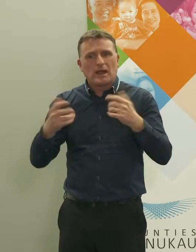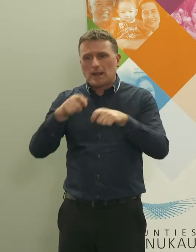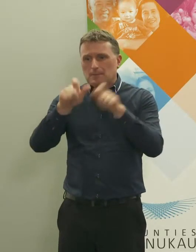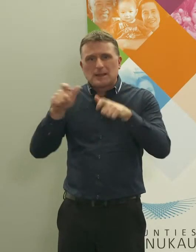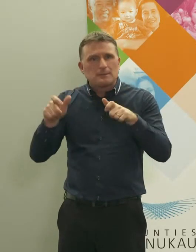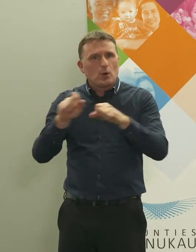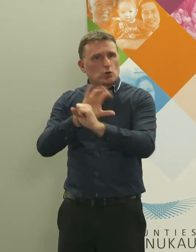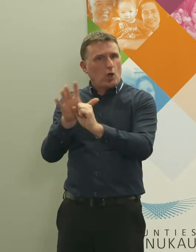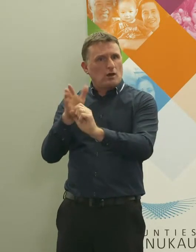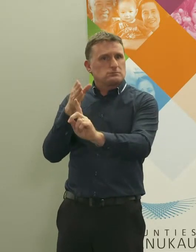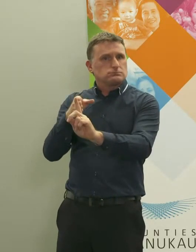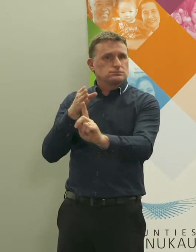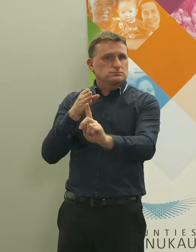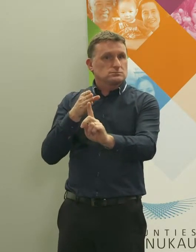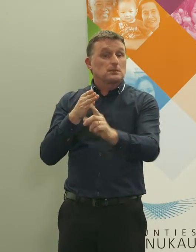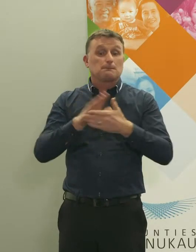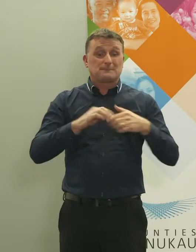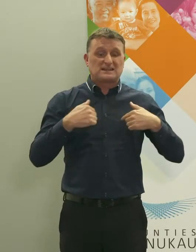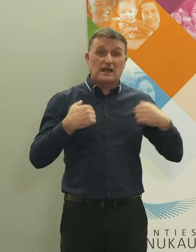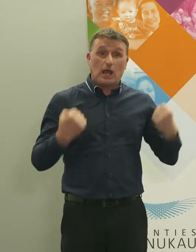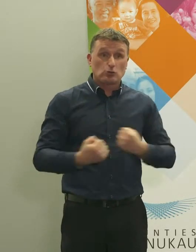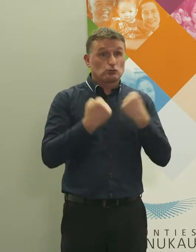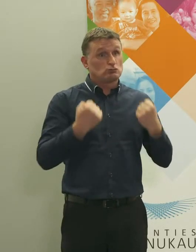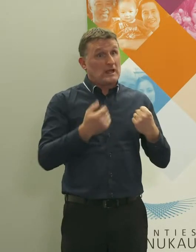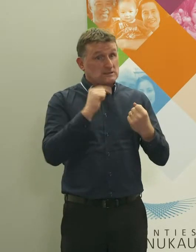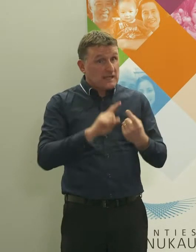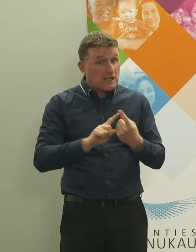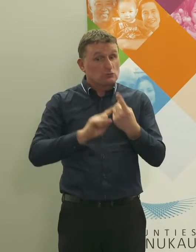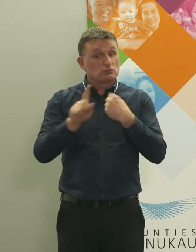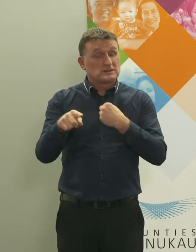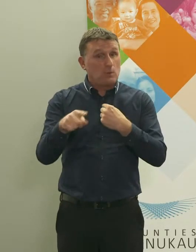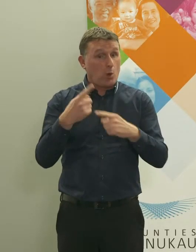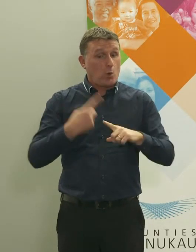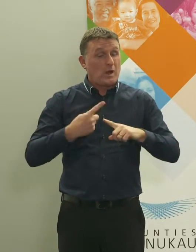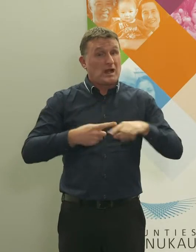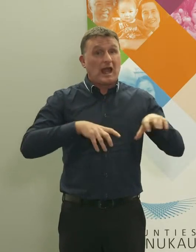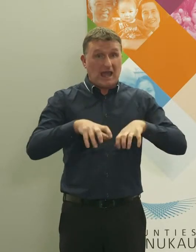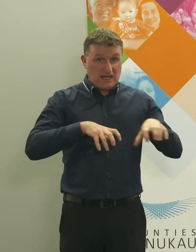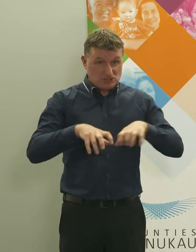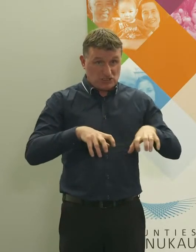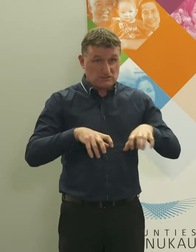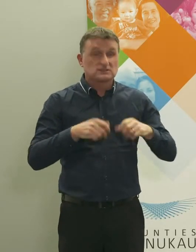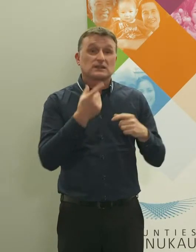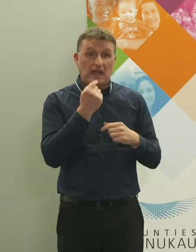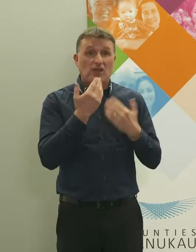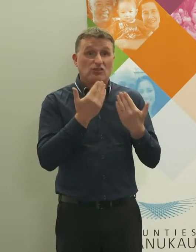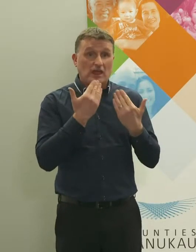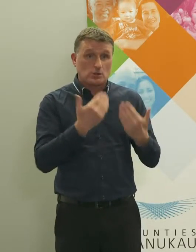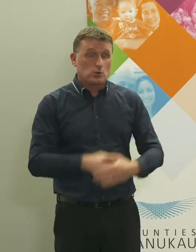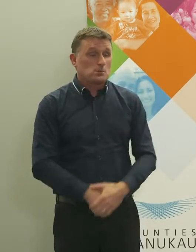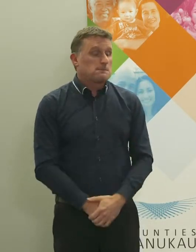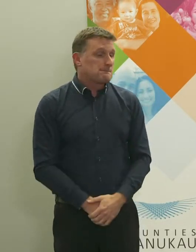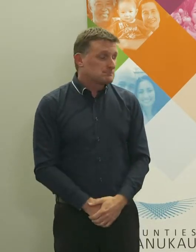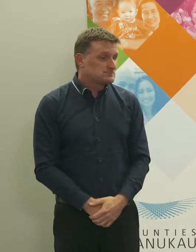to respond to COVID clusters and future outbreaks. Thank you very much.